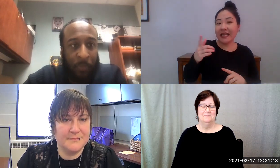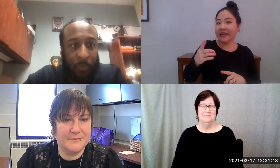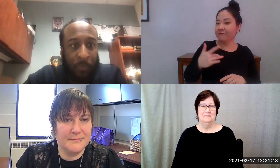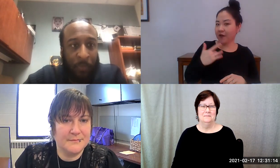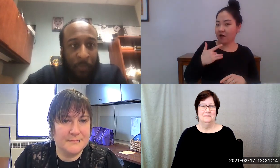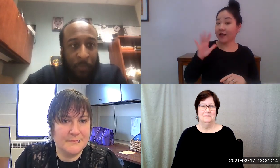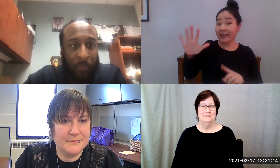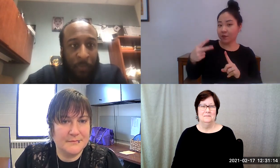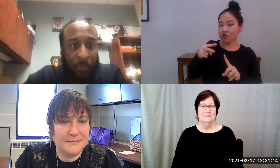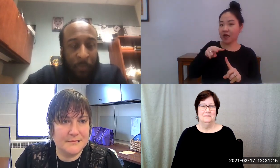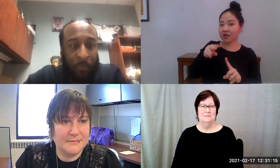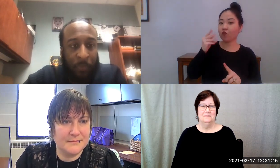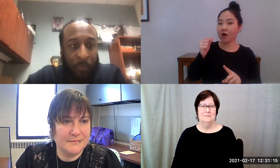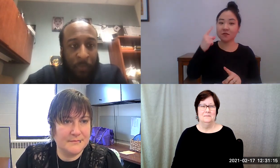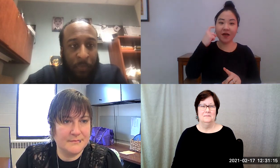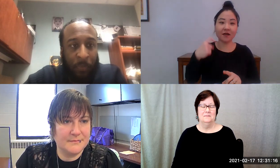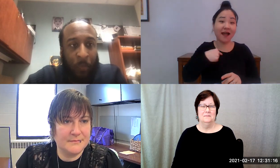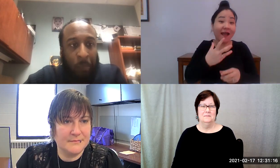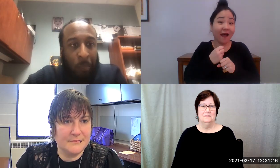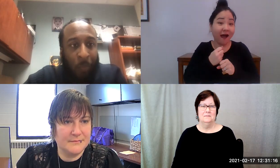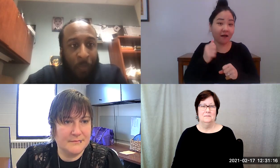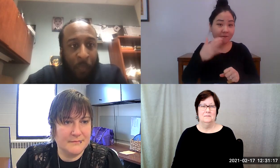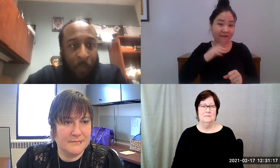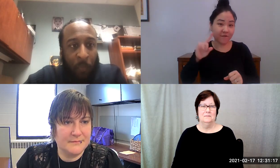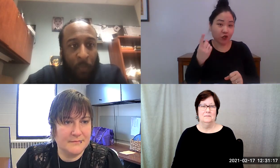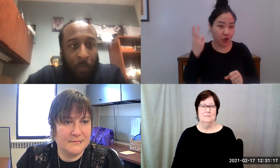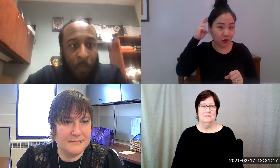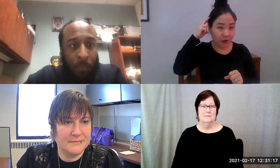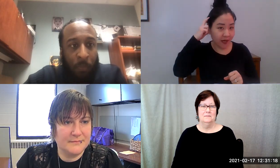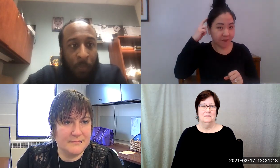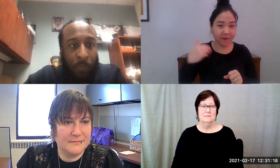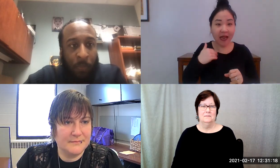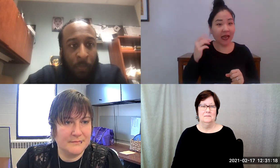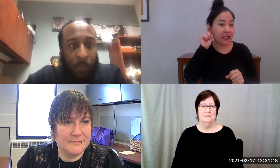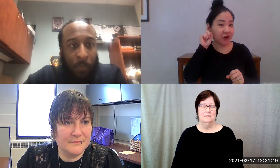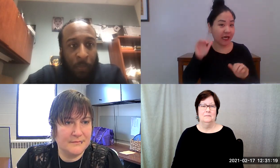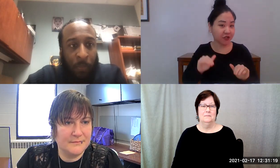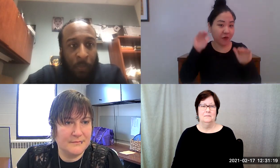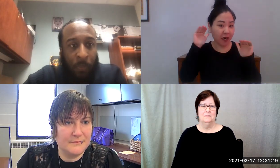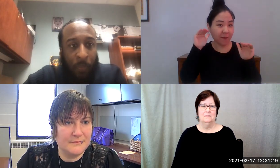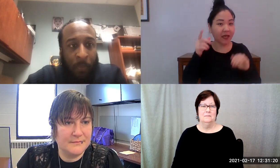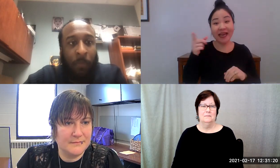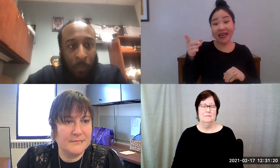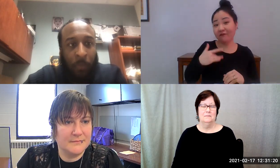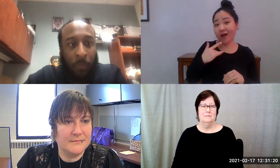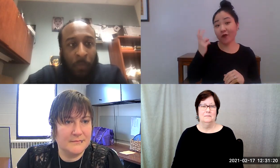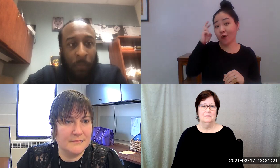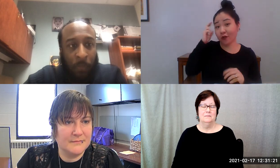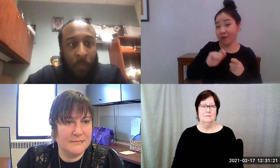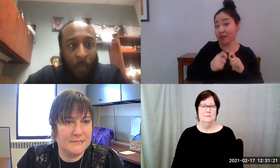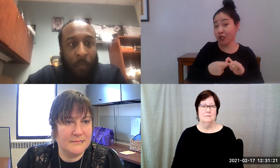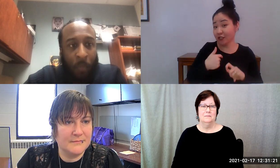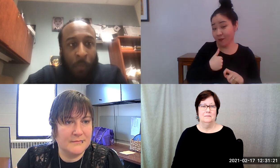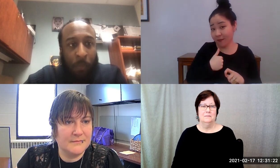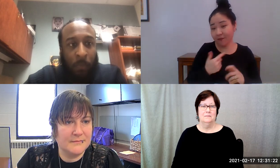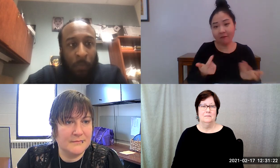But he felt his perspective was because I got my first cochlear implant. I had hearing aids growing up. He felt the